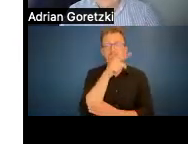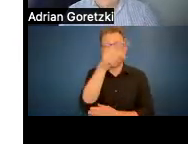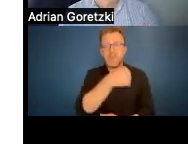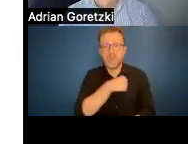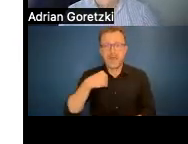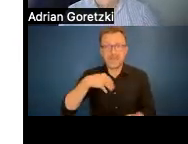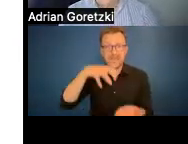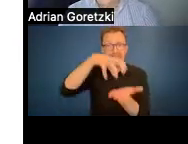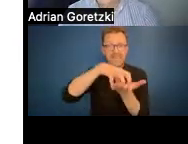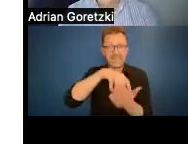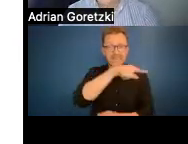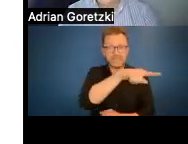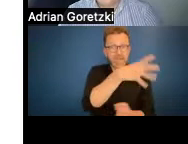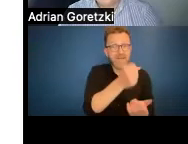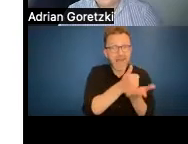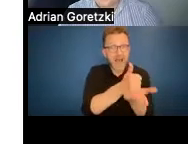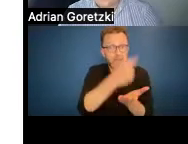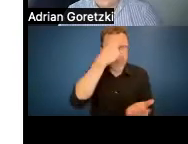dressings, which are